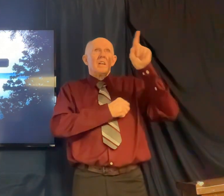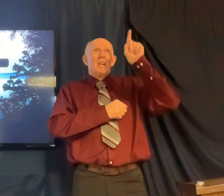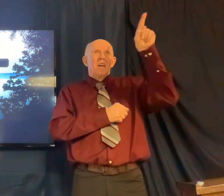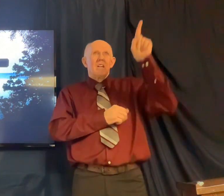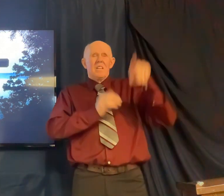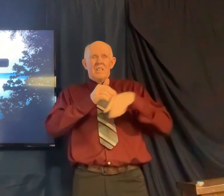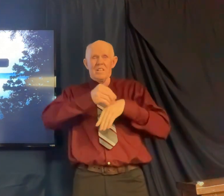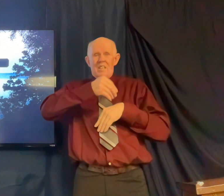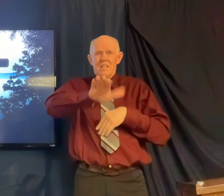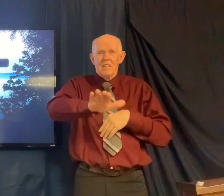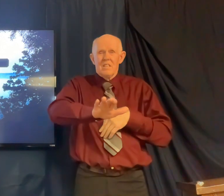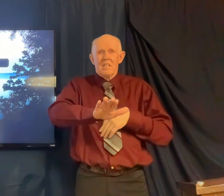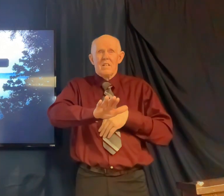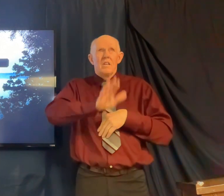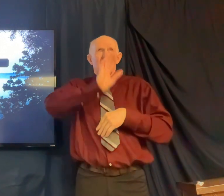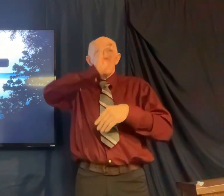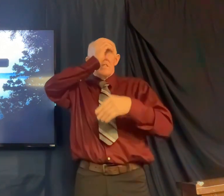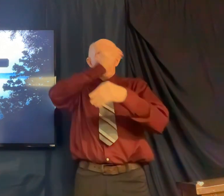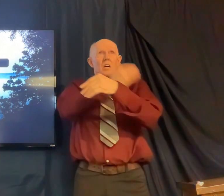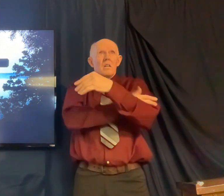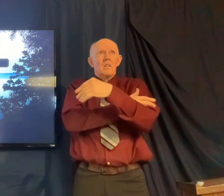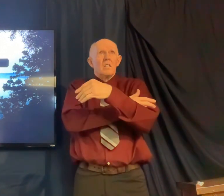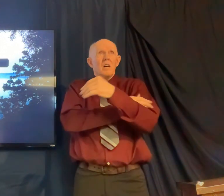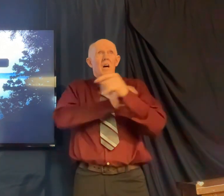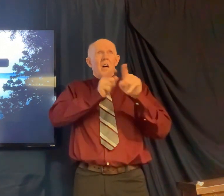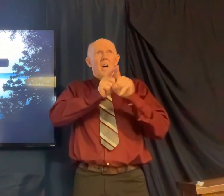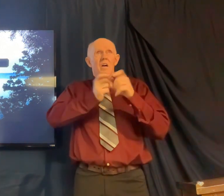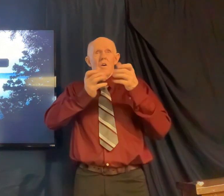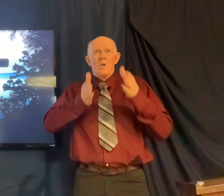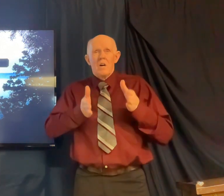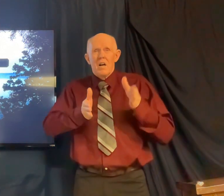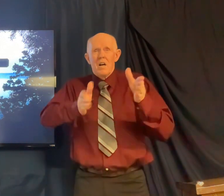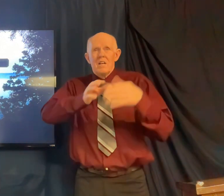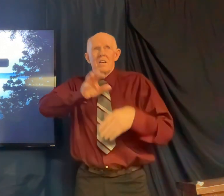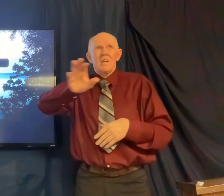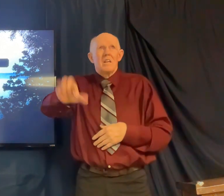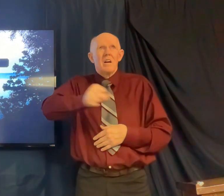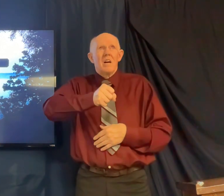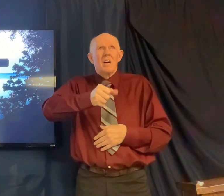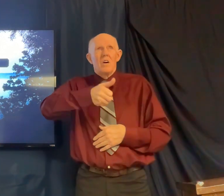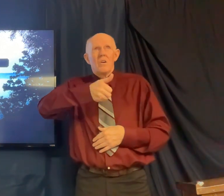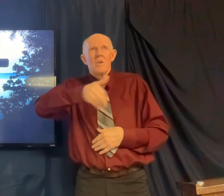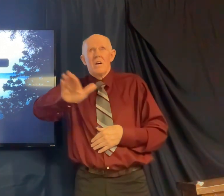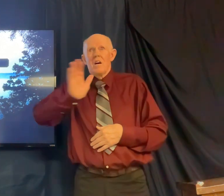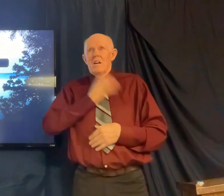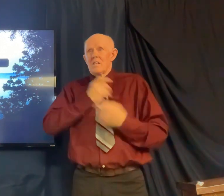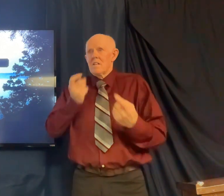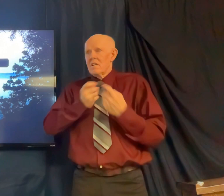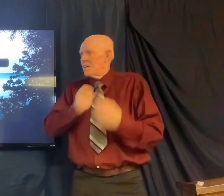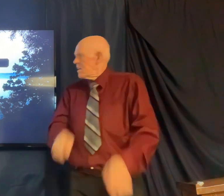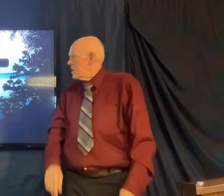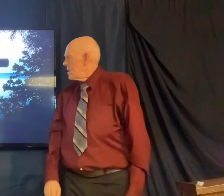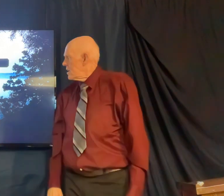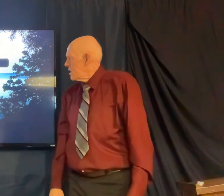I love God, but he sent his Son as the way to take away our sins.